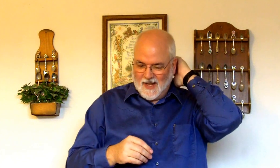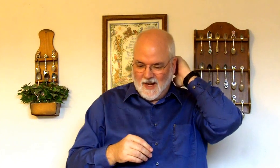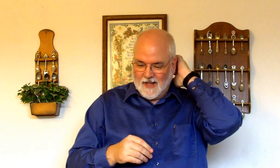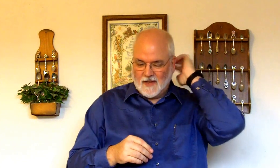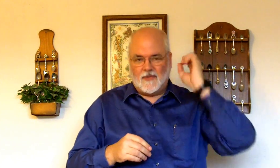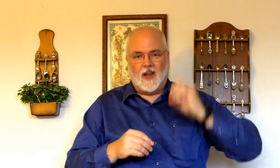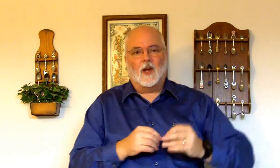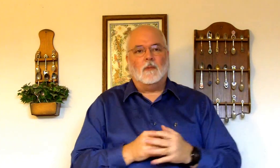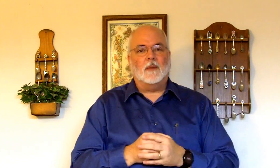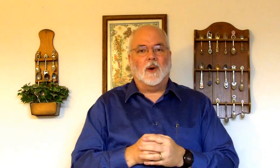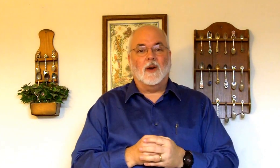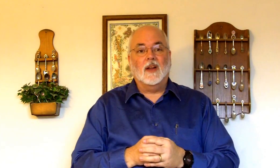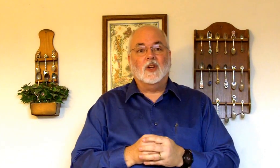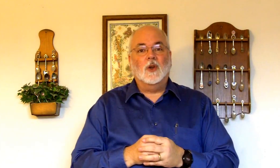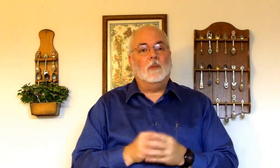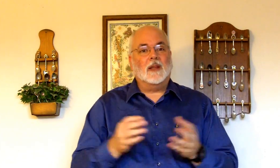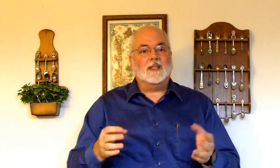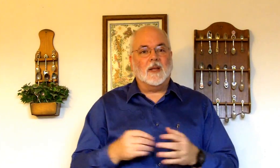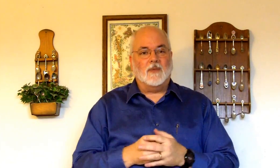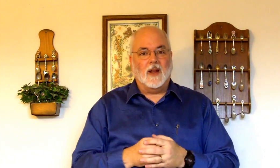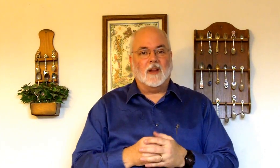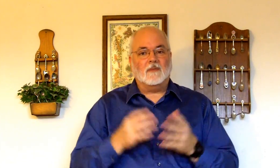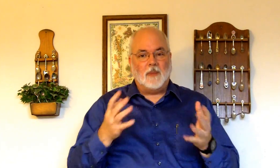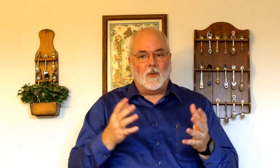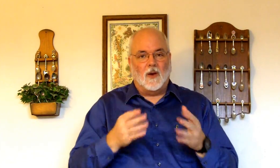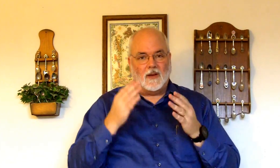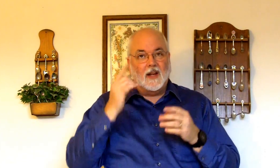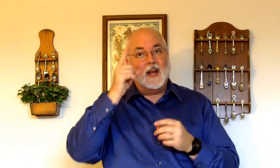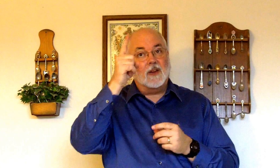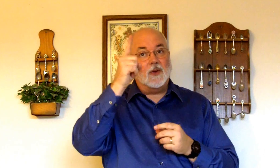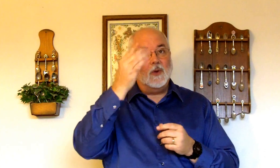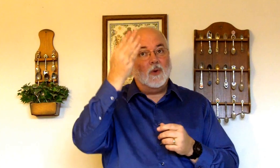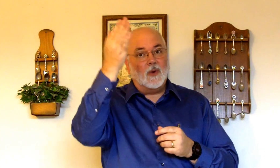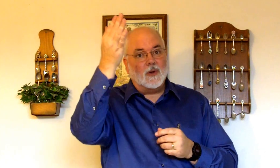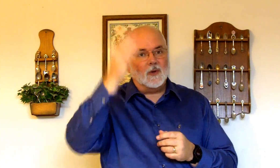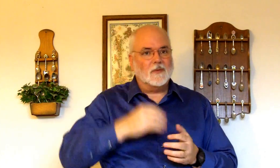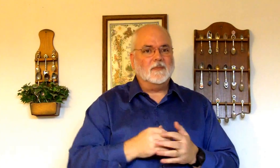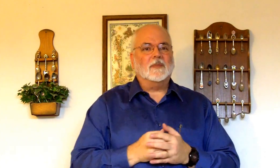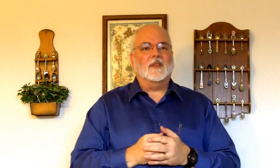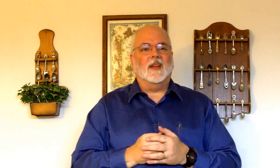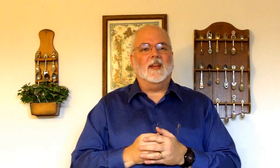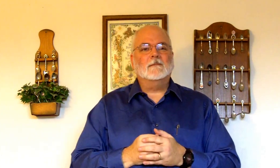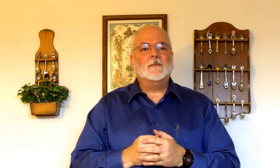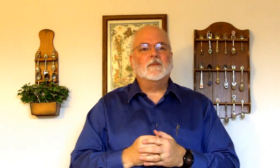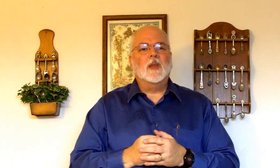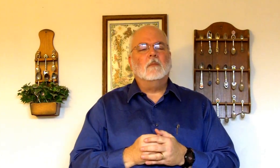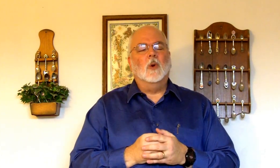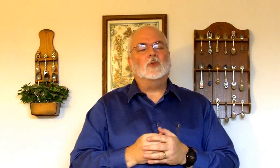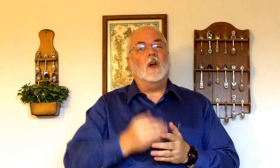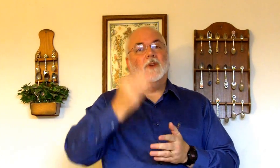and that's a failing on my part. Don't make the same failing. Pick one, either you or you, okay? Most often it